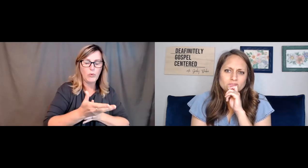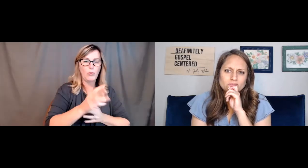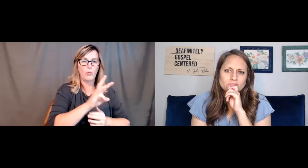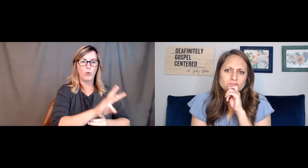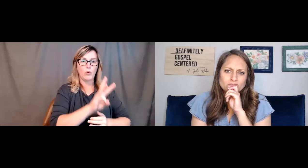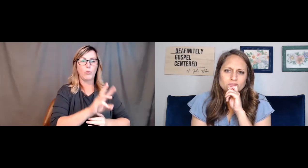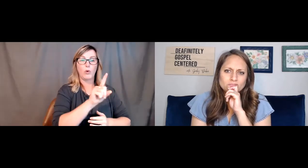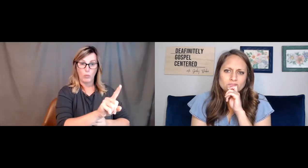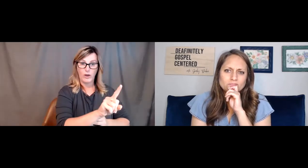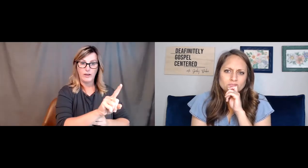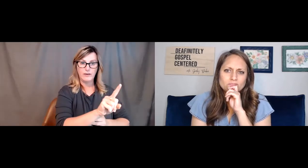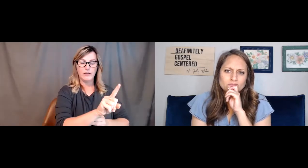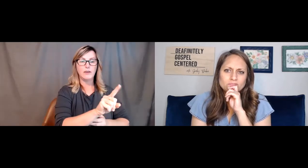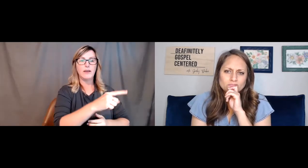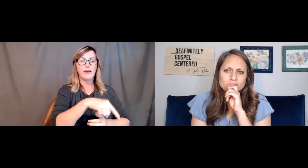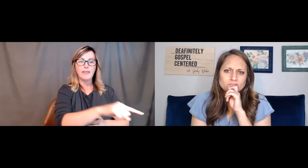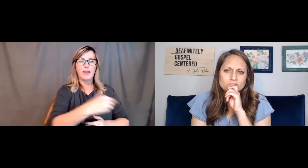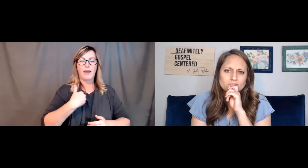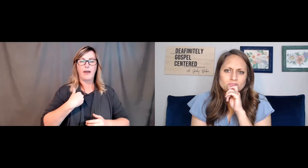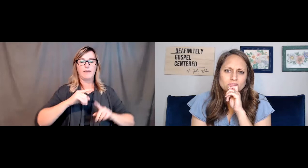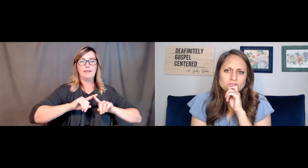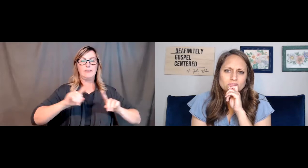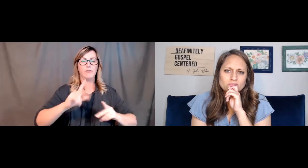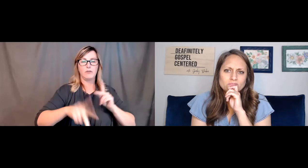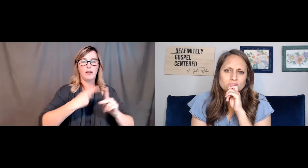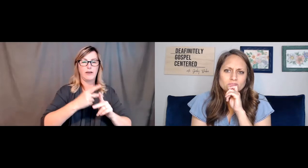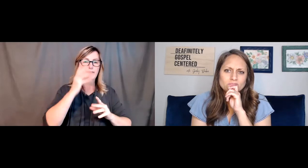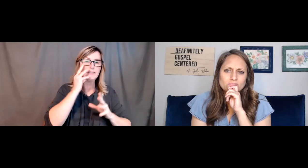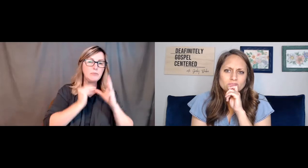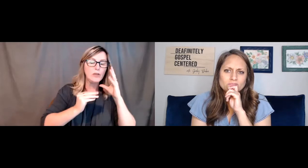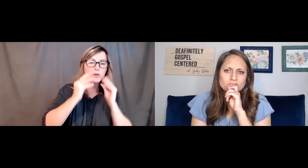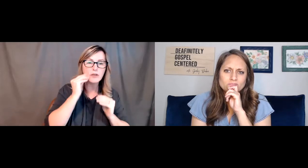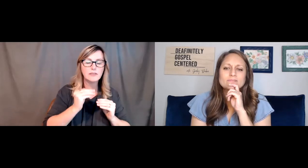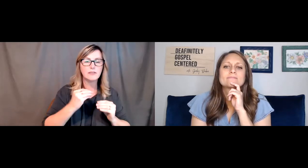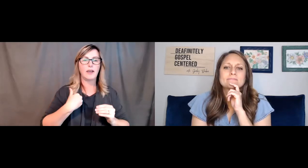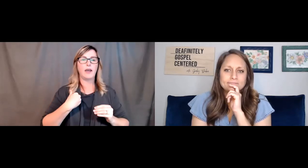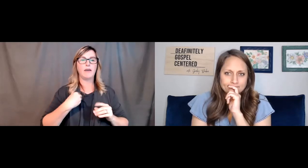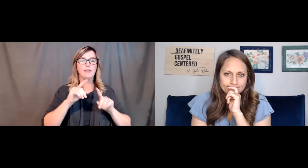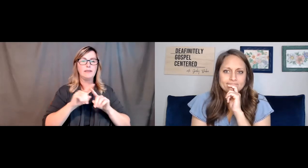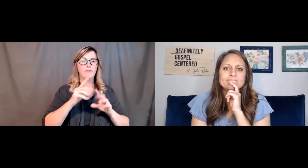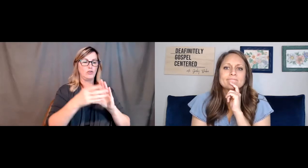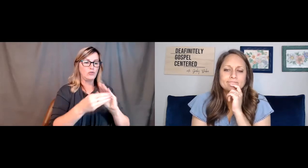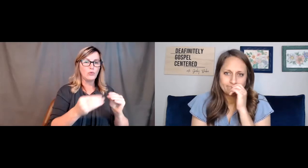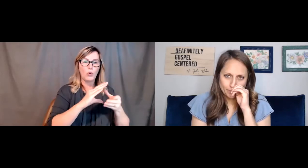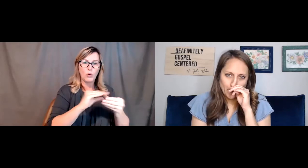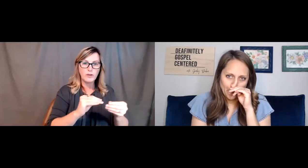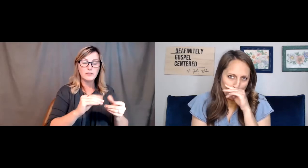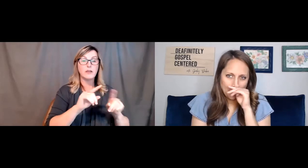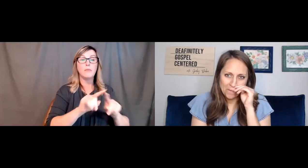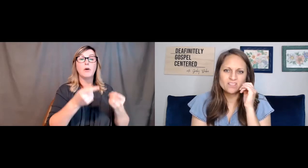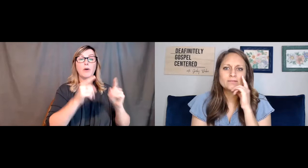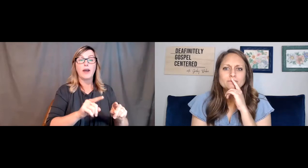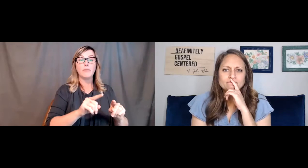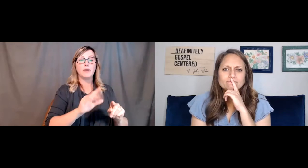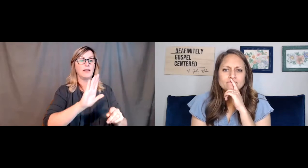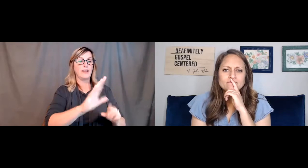and how the people who lived through these events, like World War I, they have different experiences and stories,